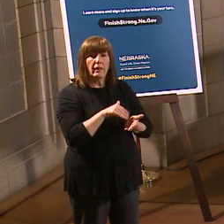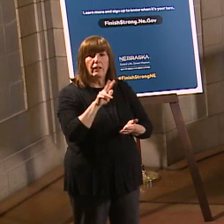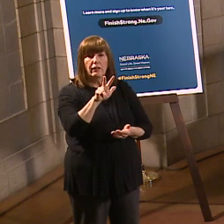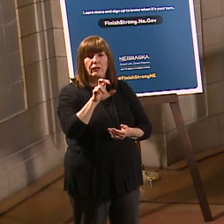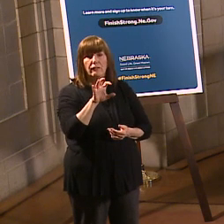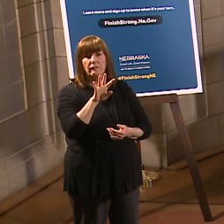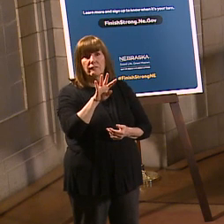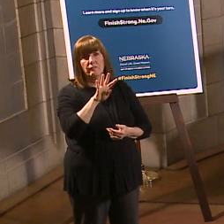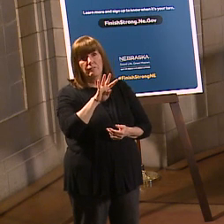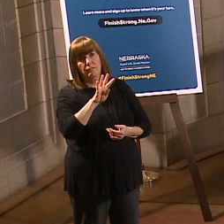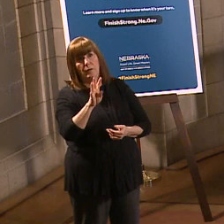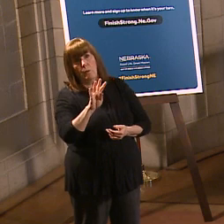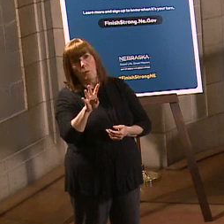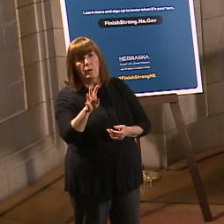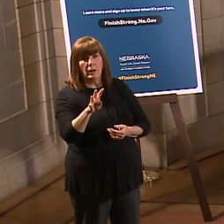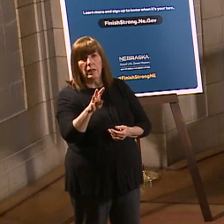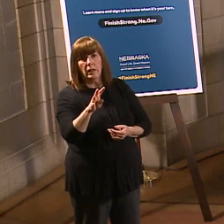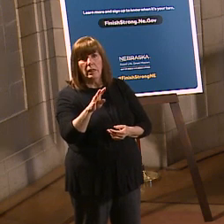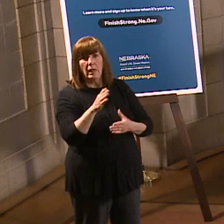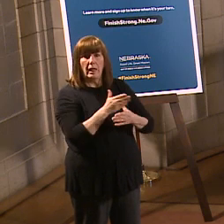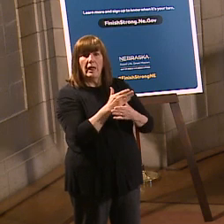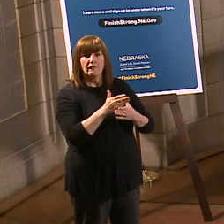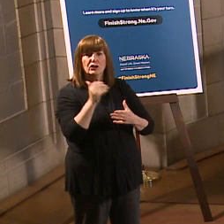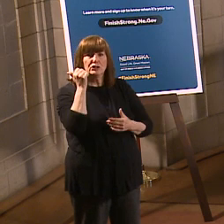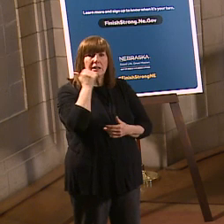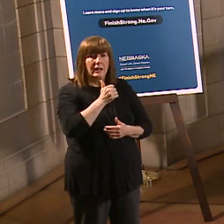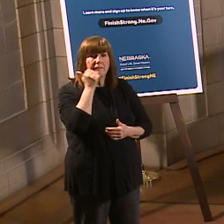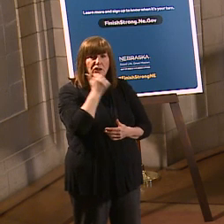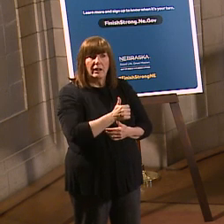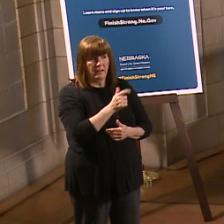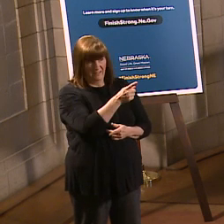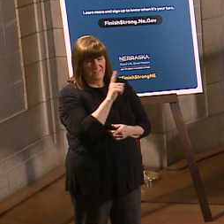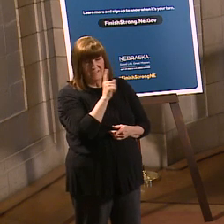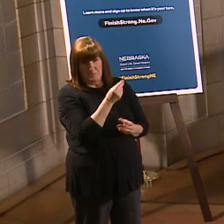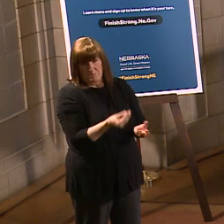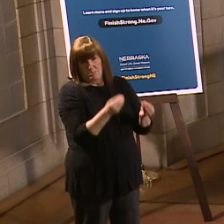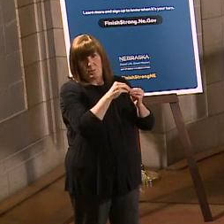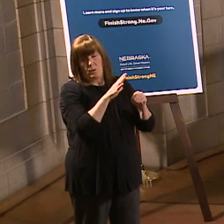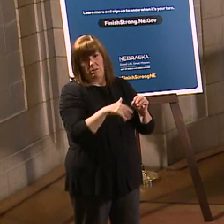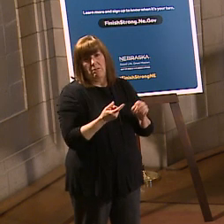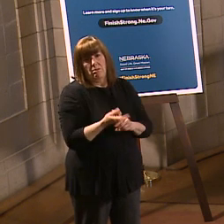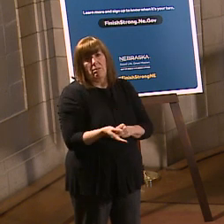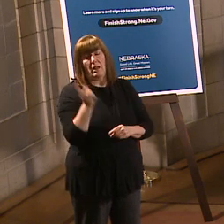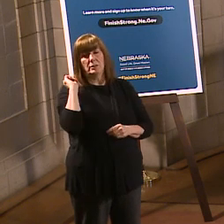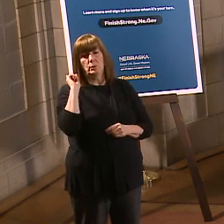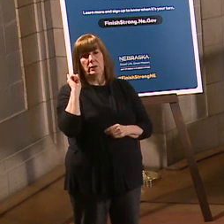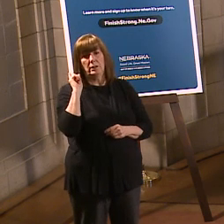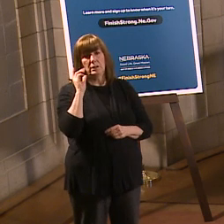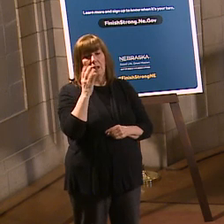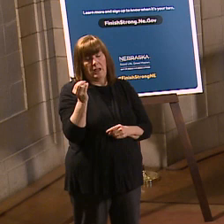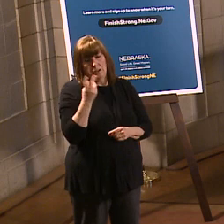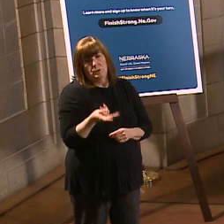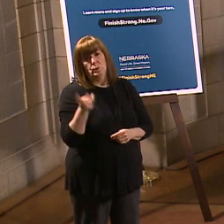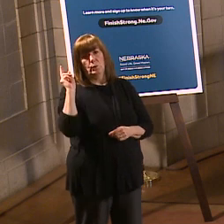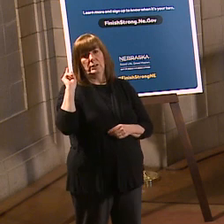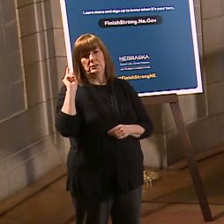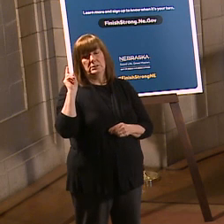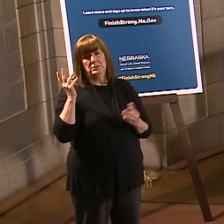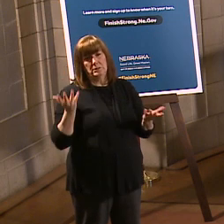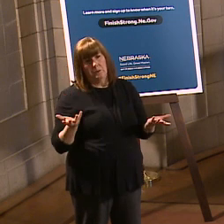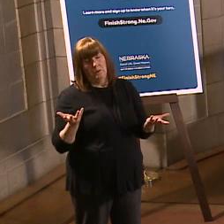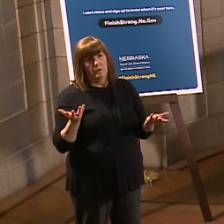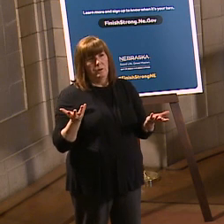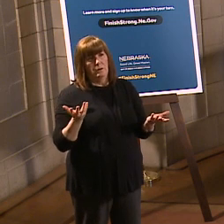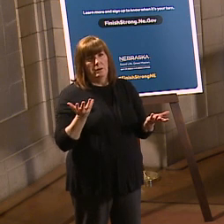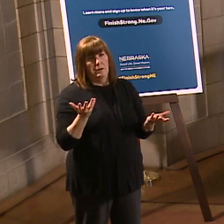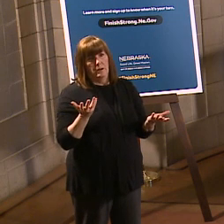8,340 of an average per day, which is actually more than last week and more than the week before. So I